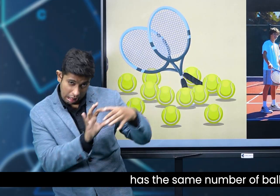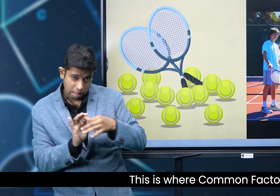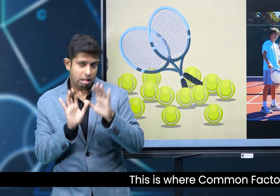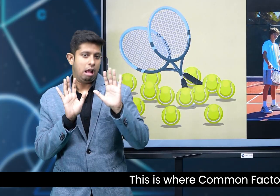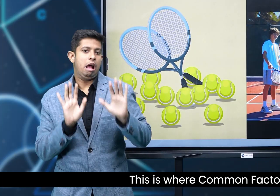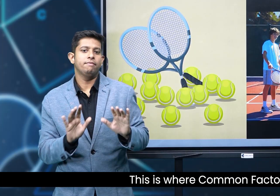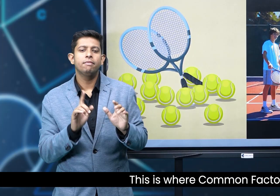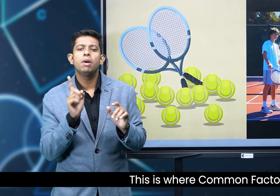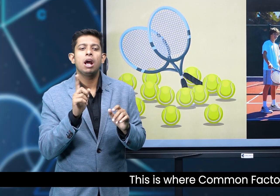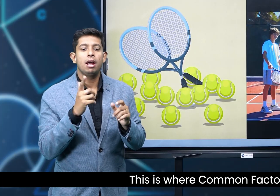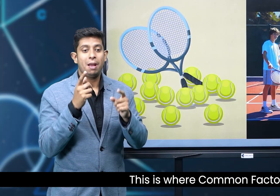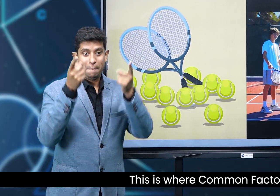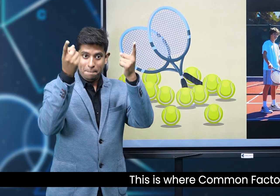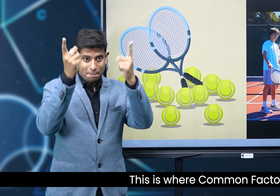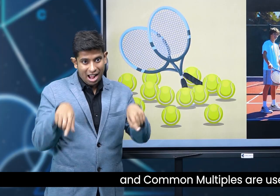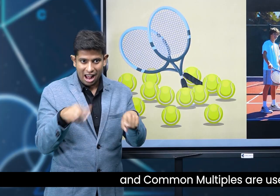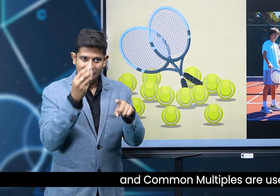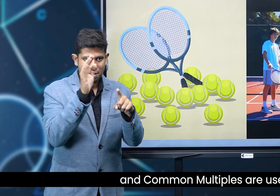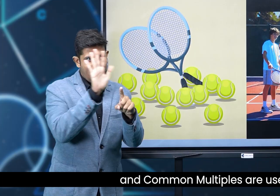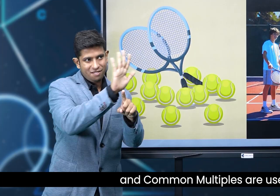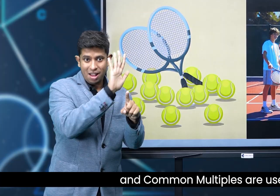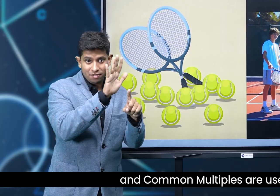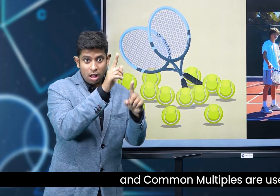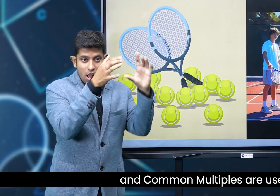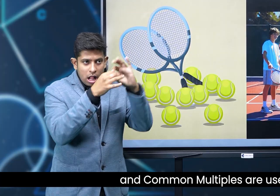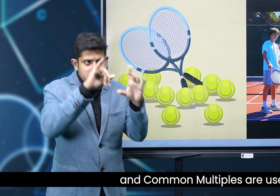This is where common factors and common multiples are useful.